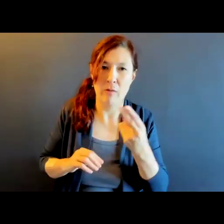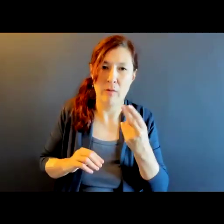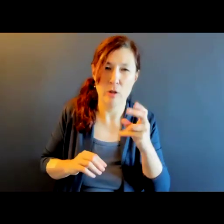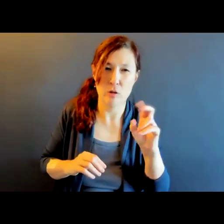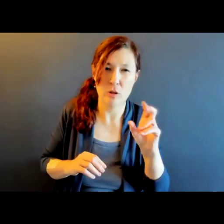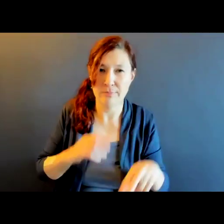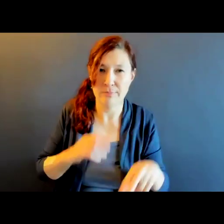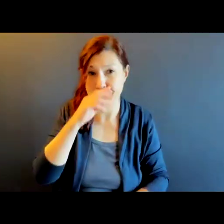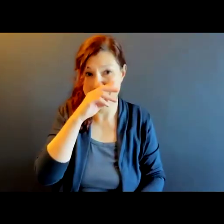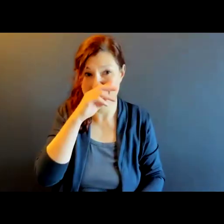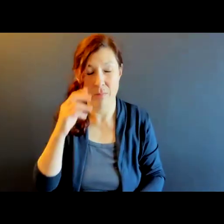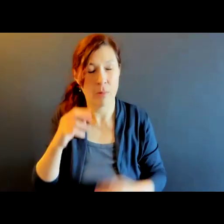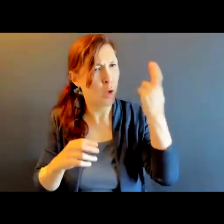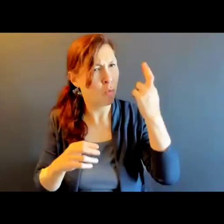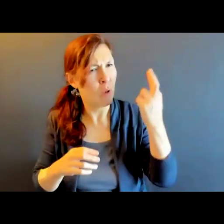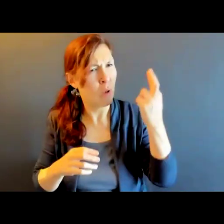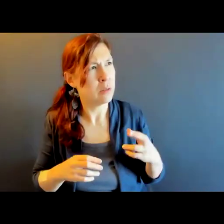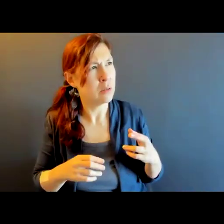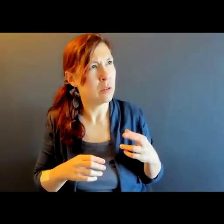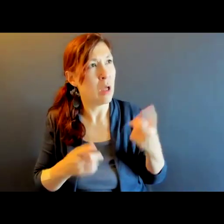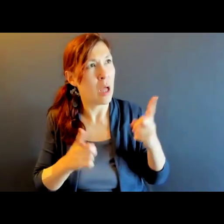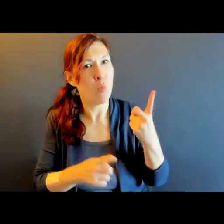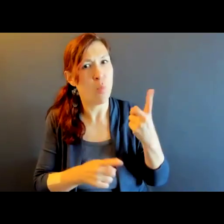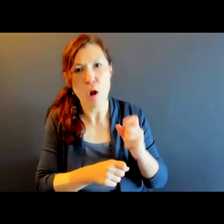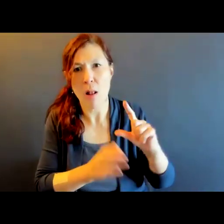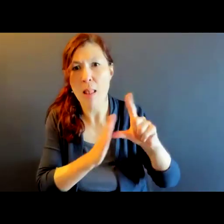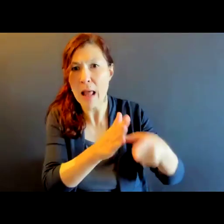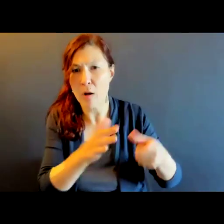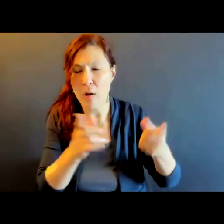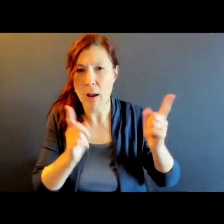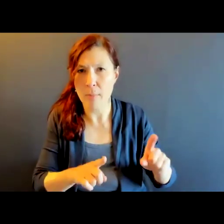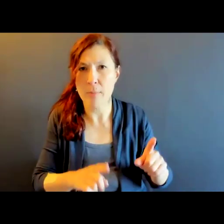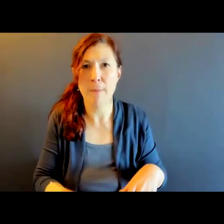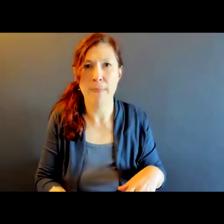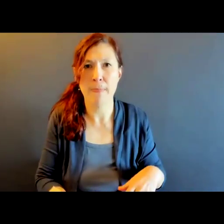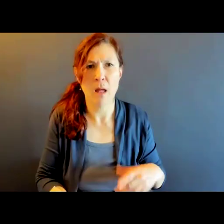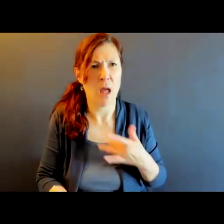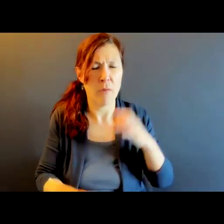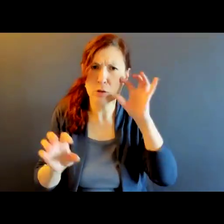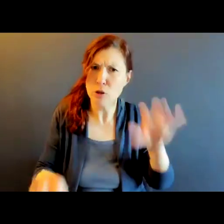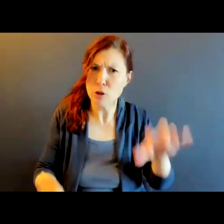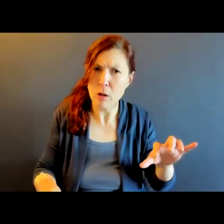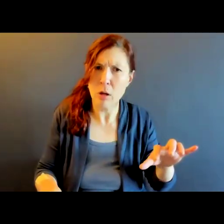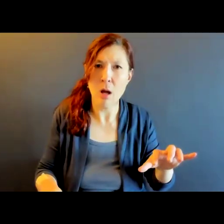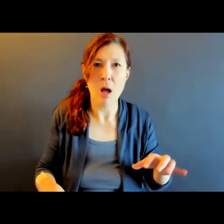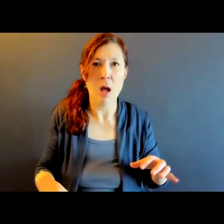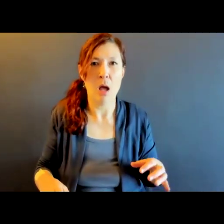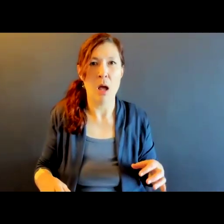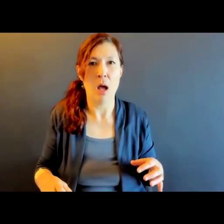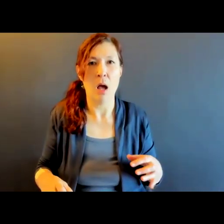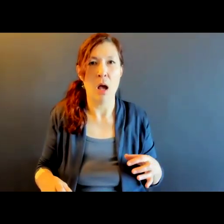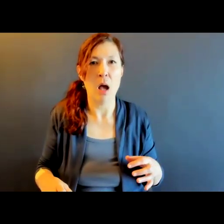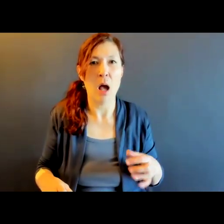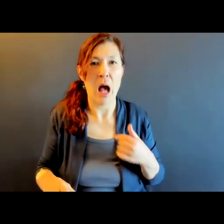when I realized probably a year later, was simply stunned to know that I had deep sixed